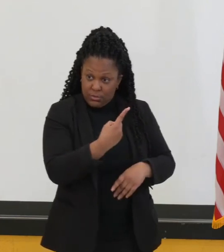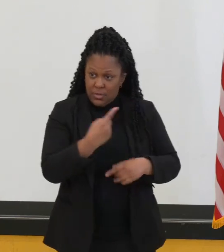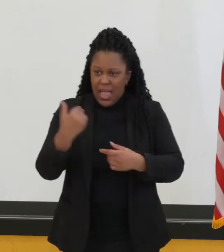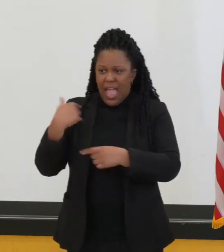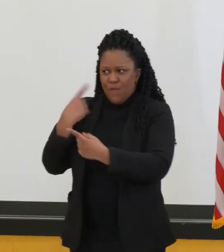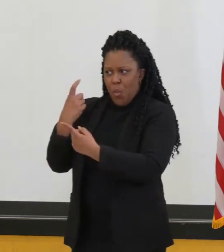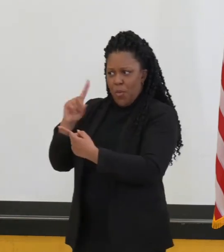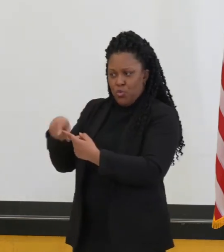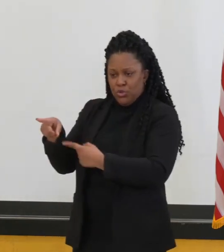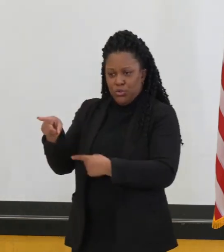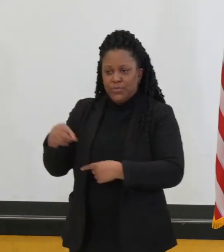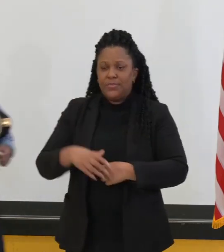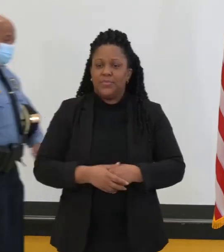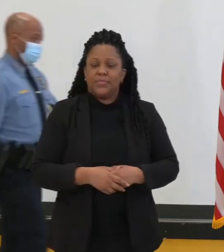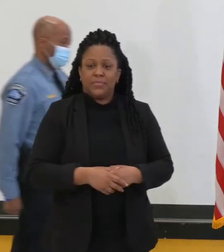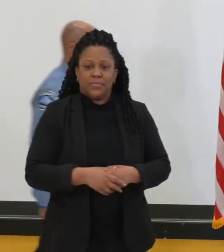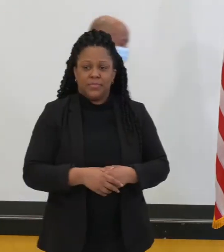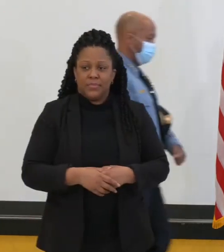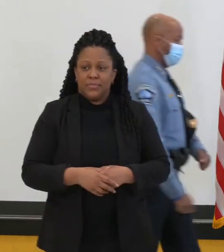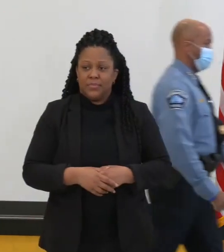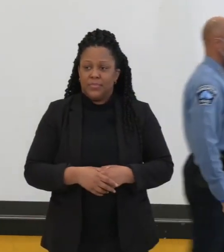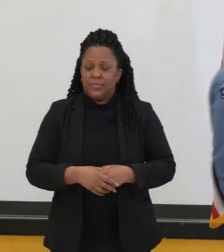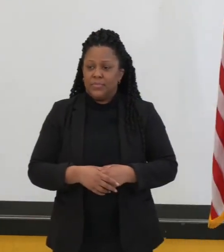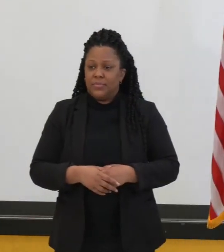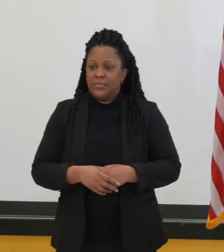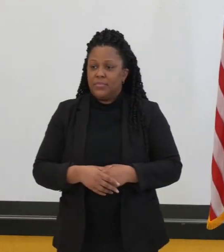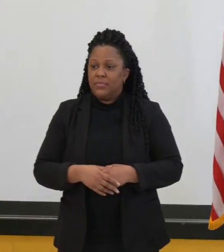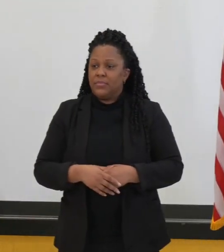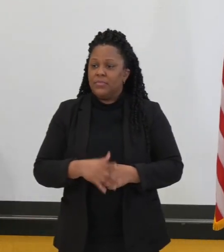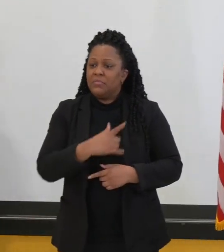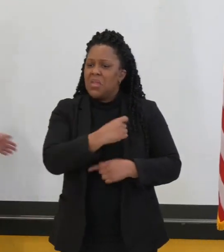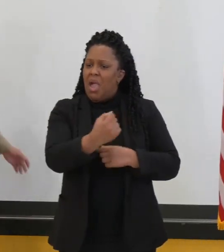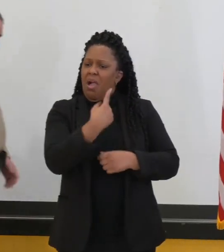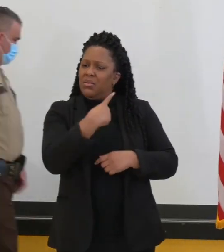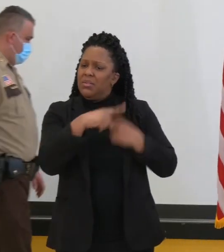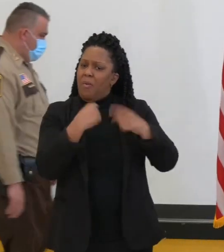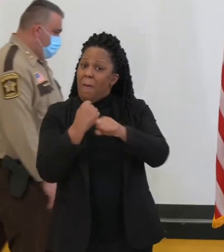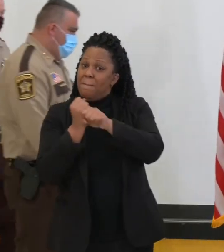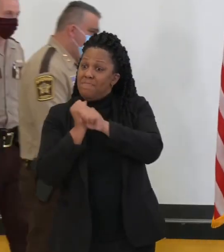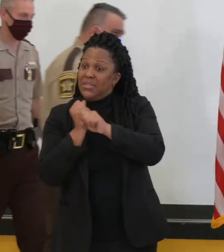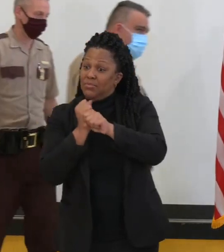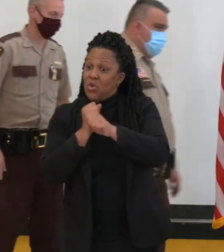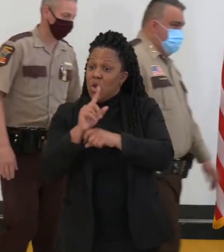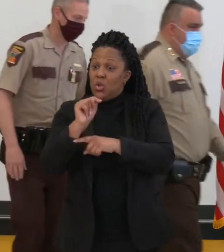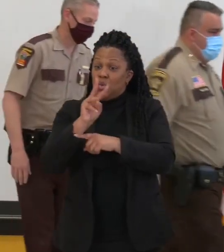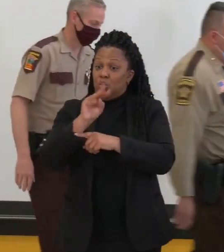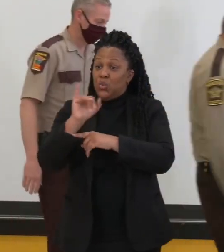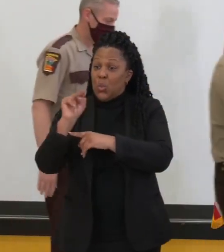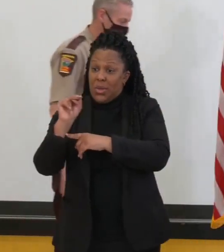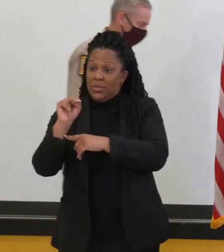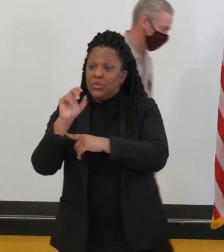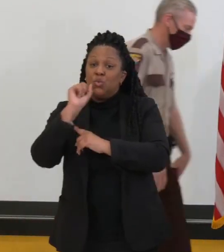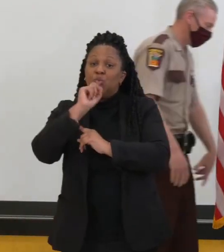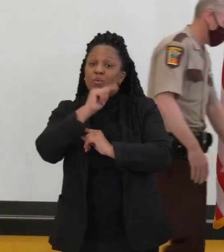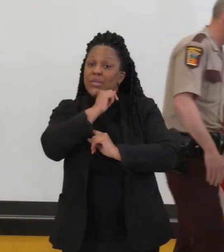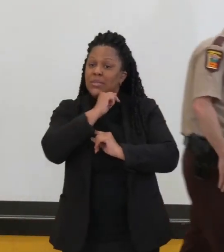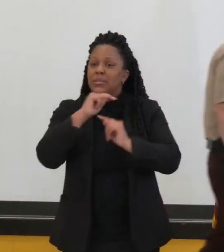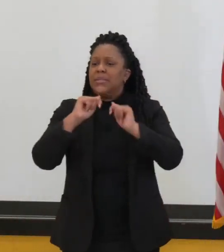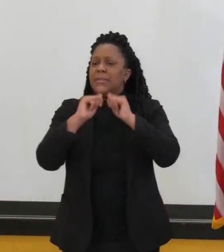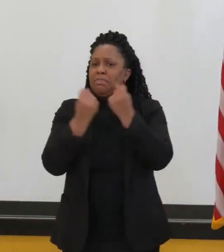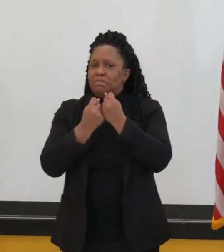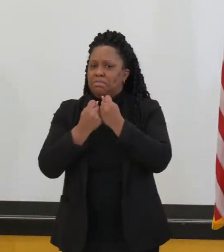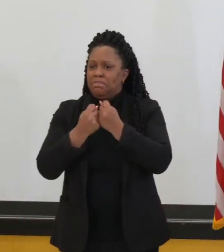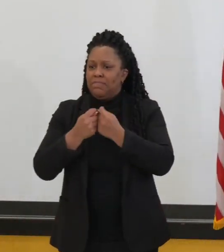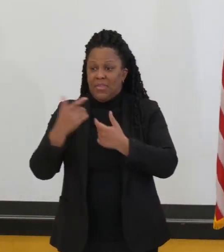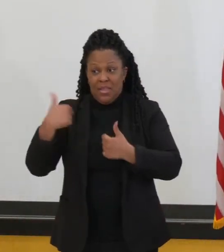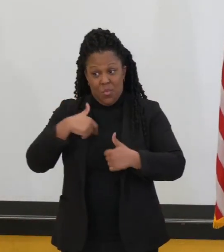Okay. We did not ask the Twins to not hold their games. We did advise some major